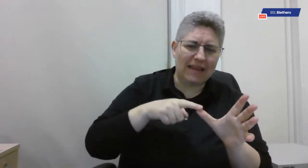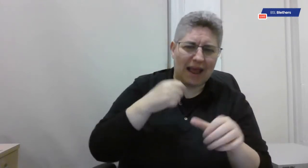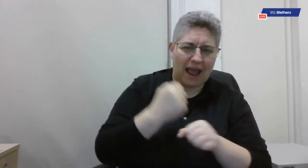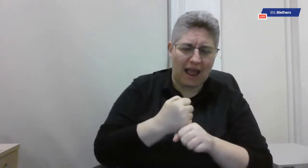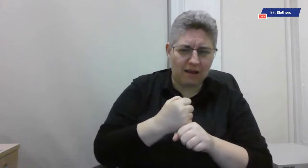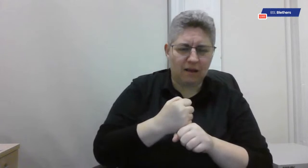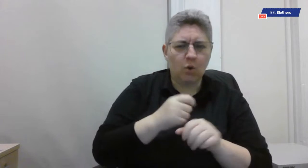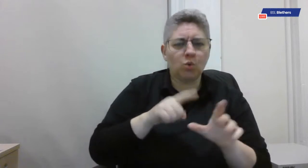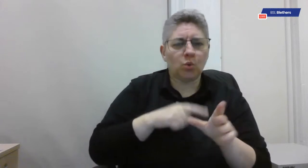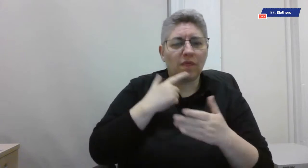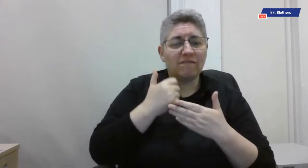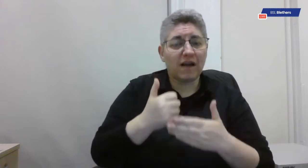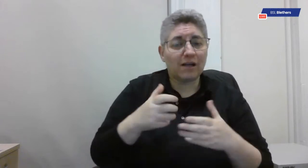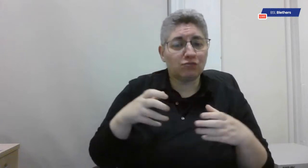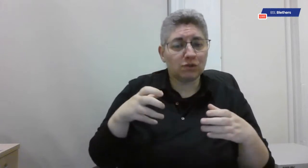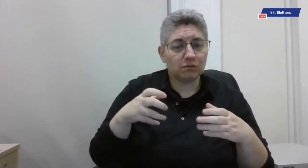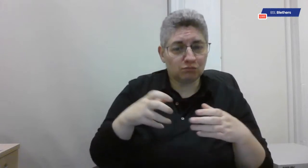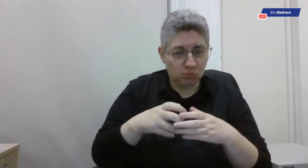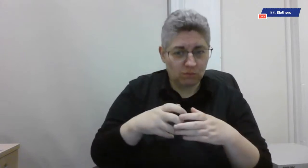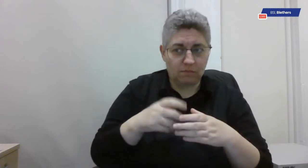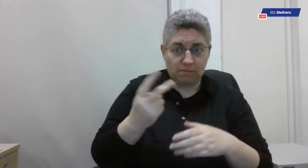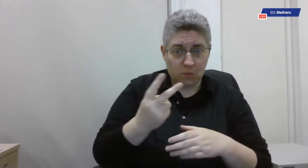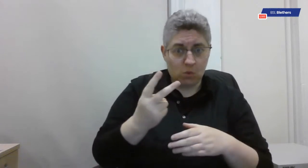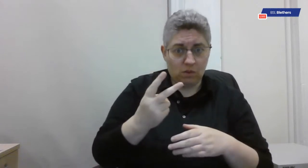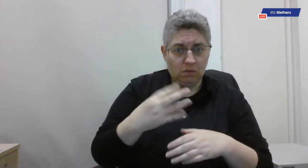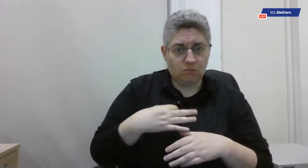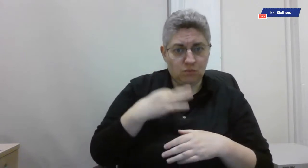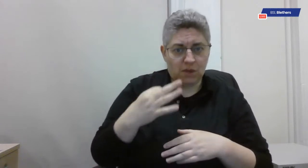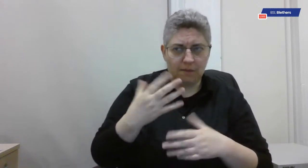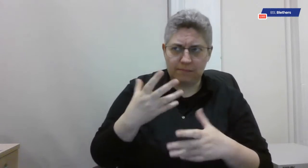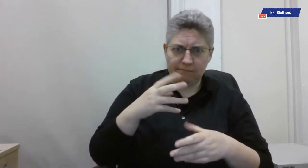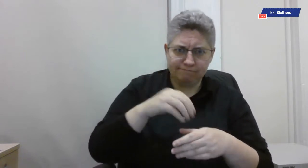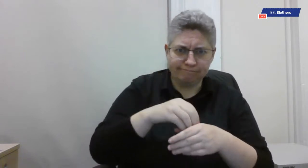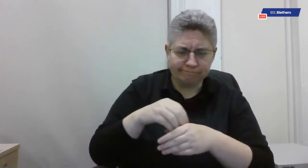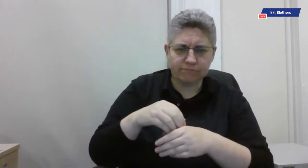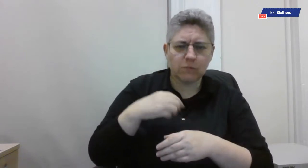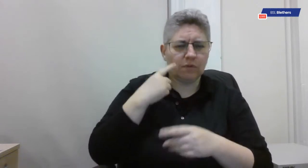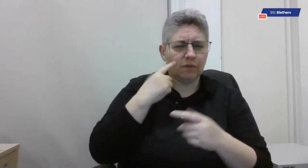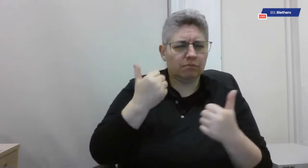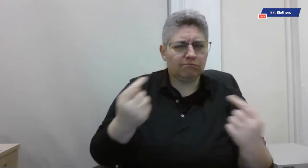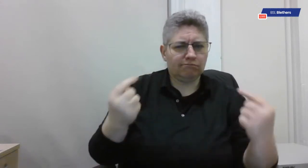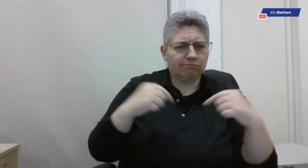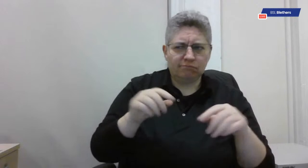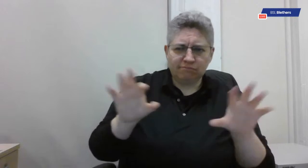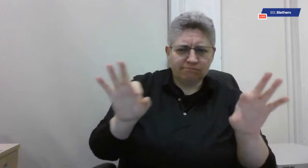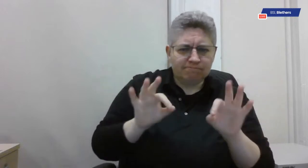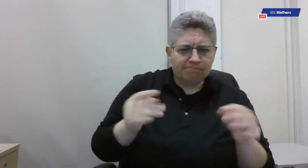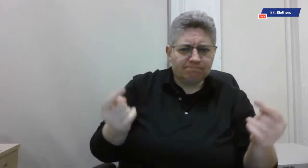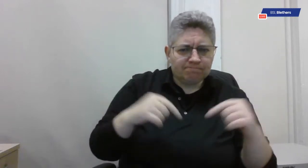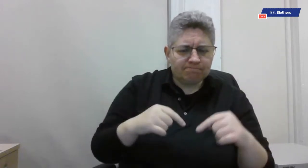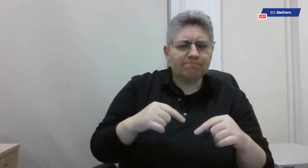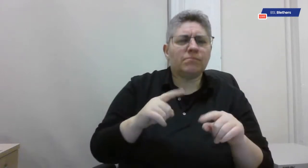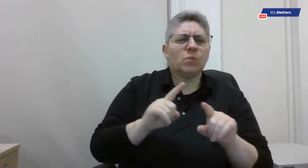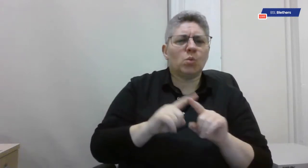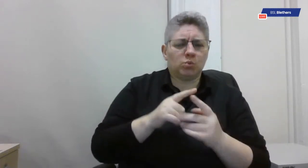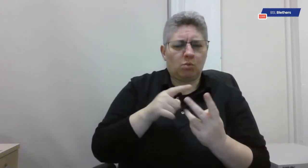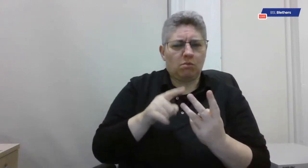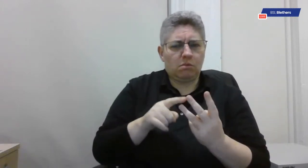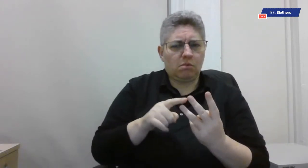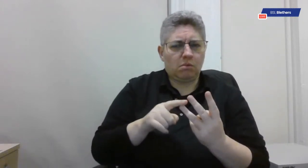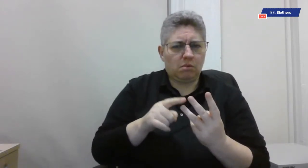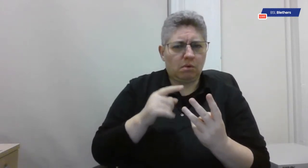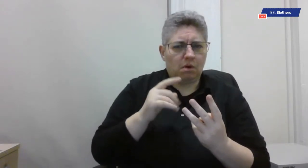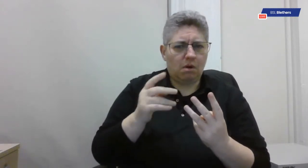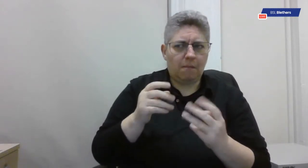with our Deaf Roots and Pride project, which we abbreviate to DRP, and they've both very